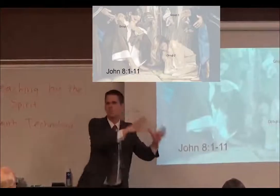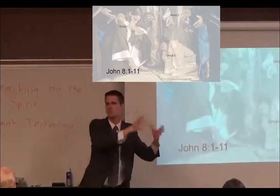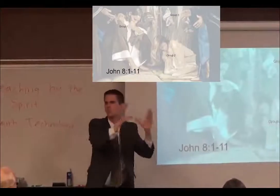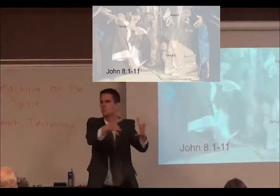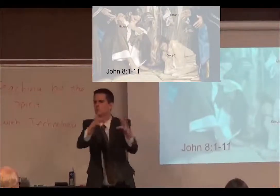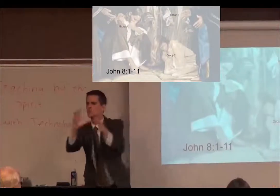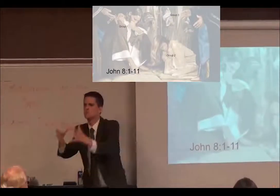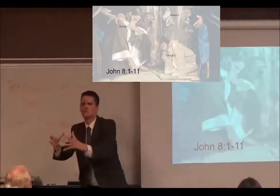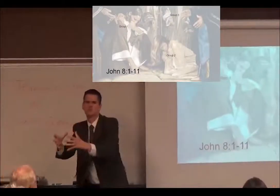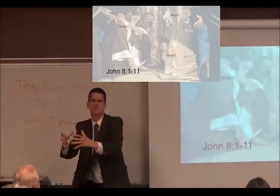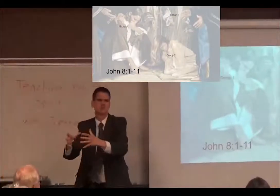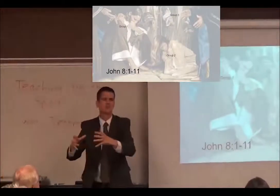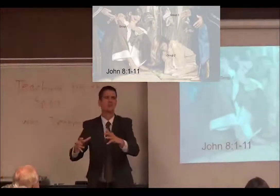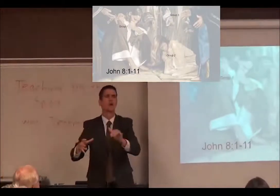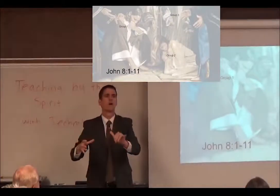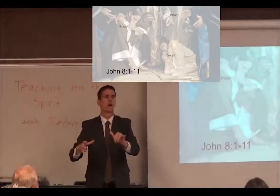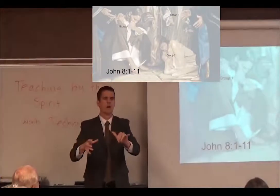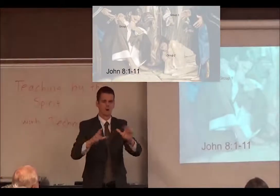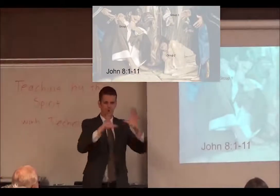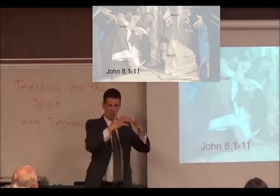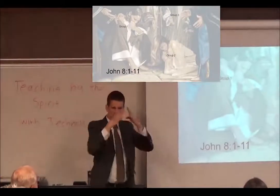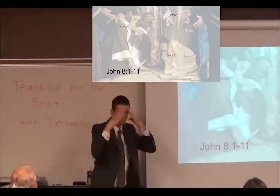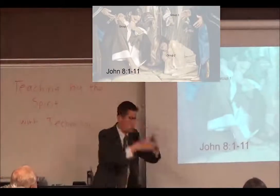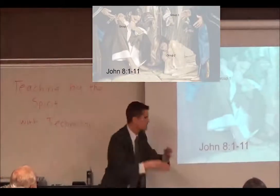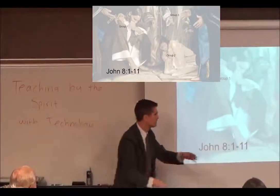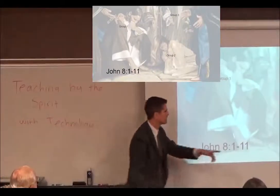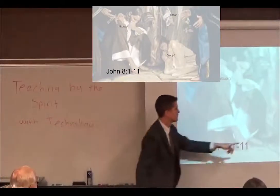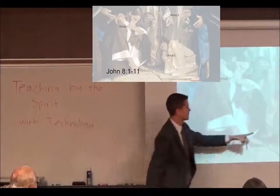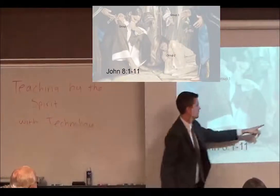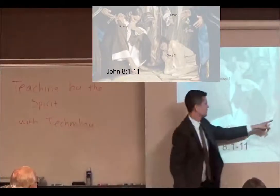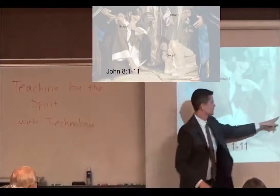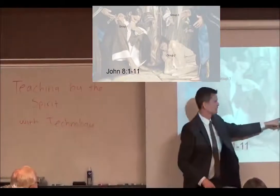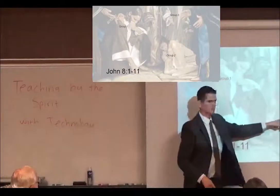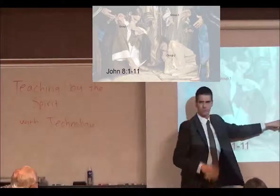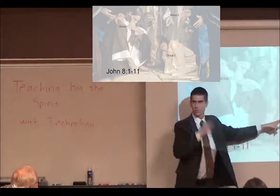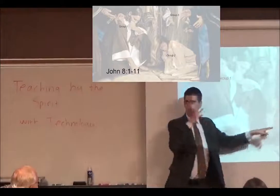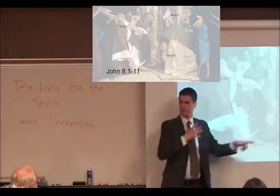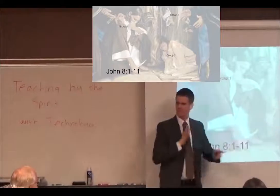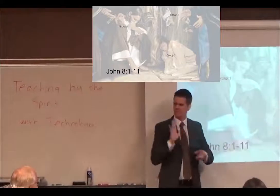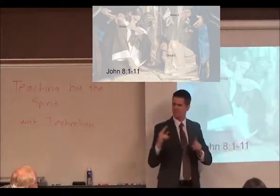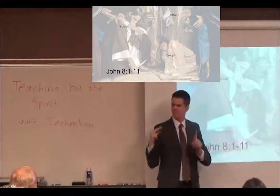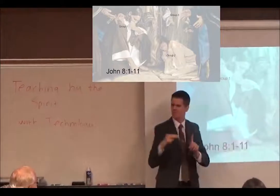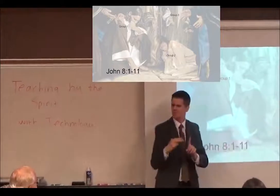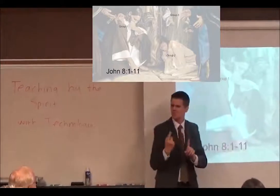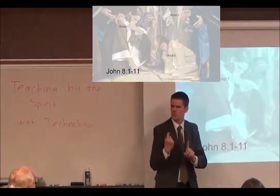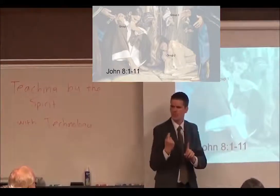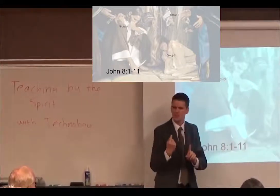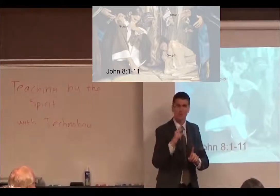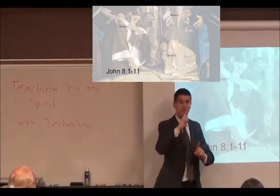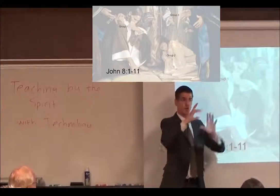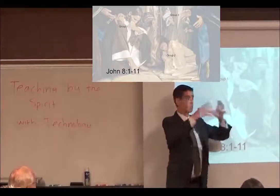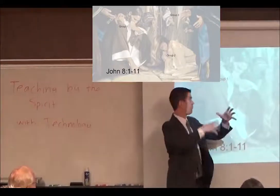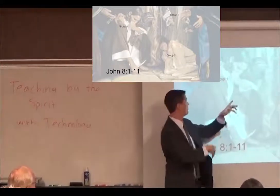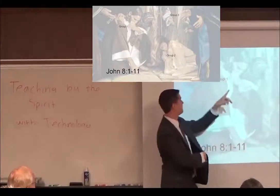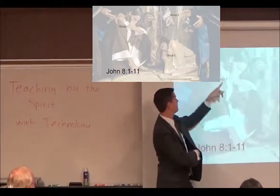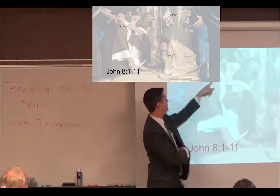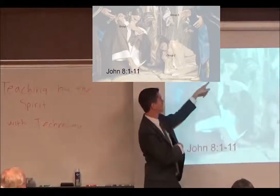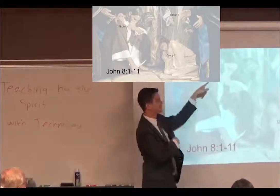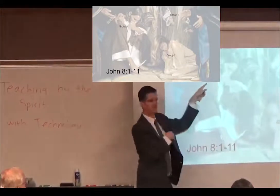We've divided it into three different groups. It focuses. Group one, I want you to focus here. Group two, I